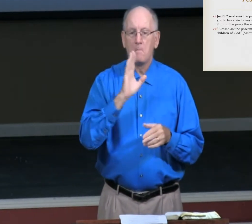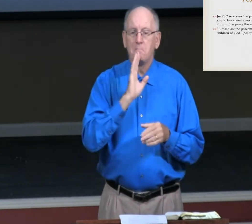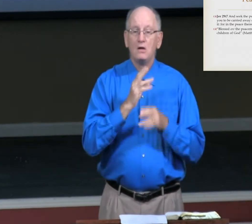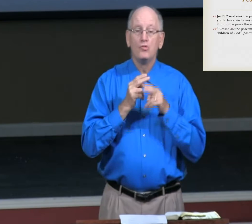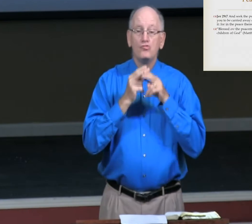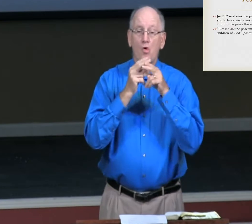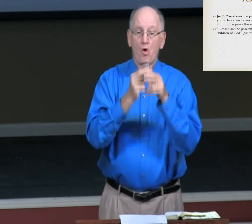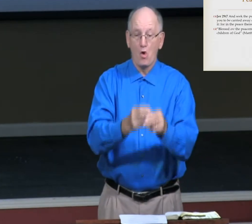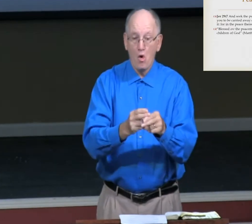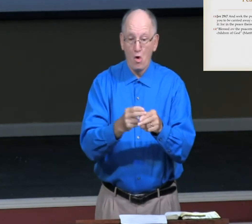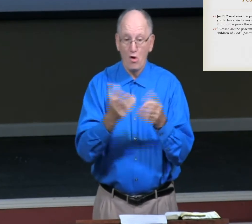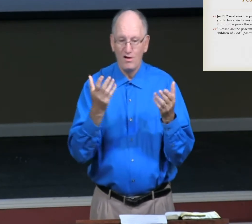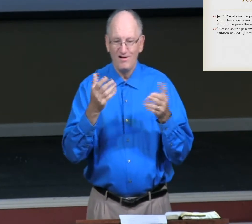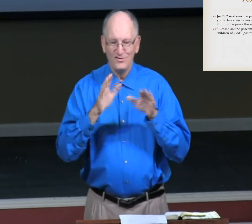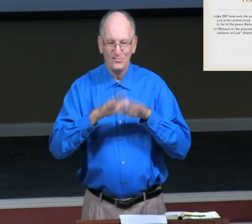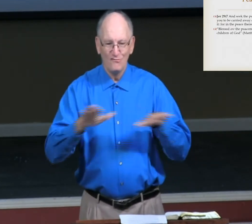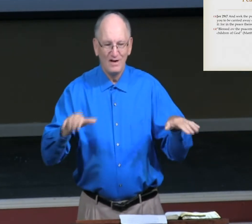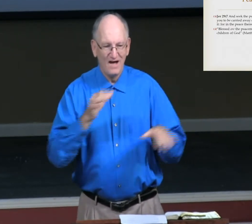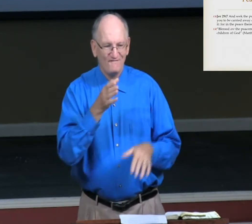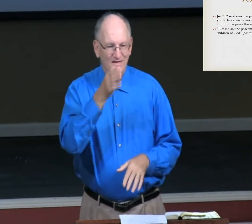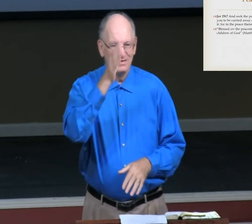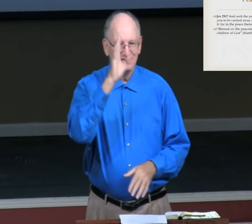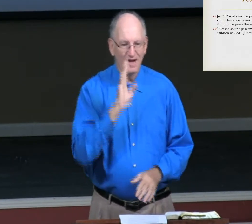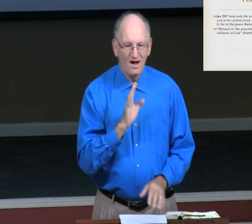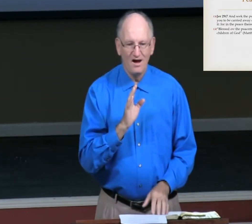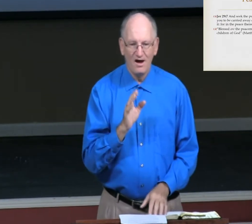they shall be called children of God.